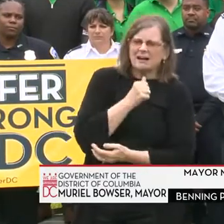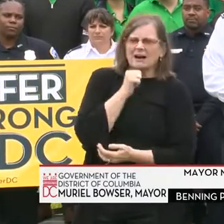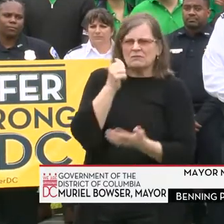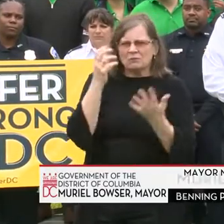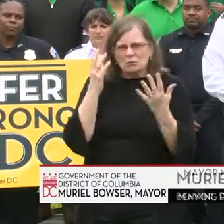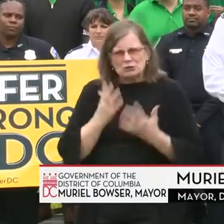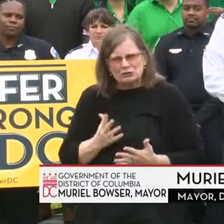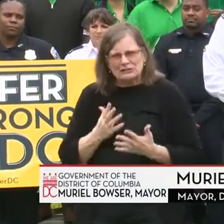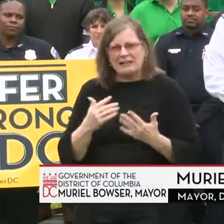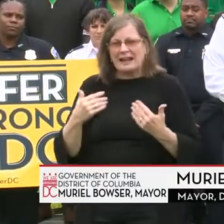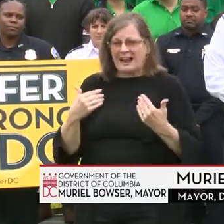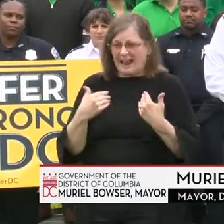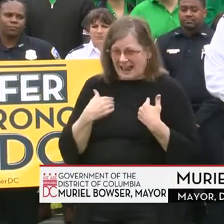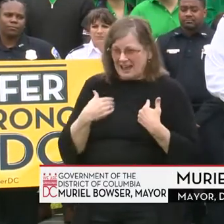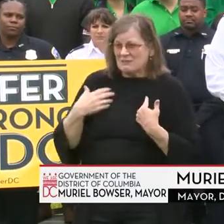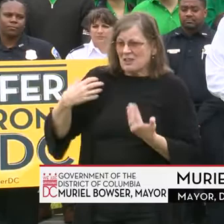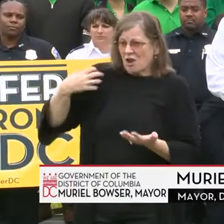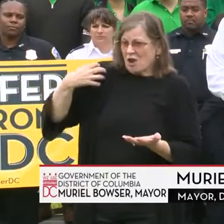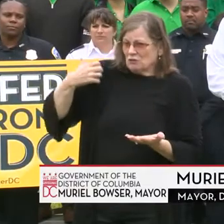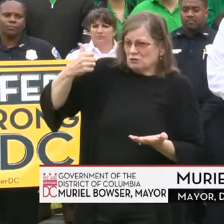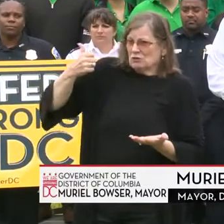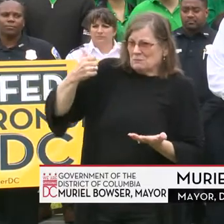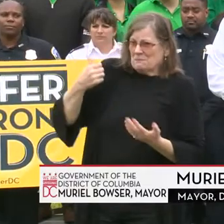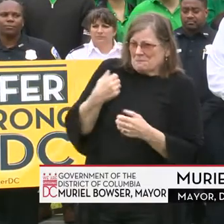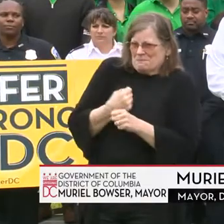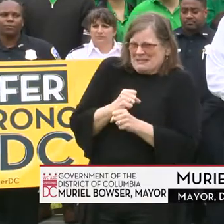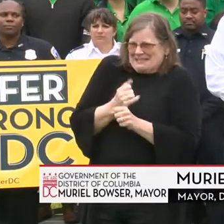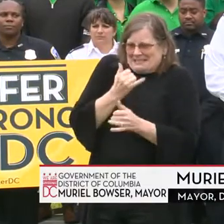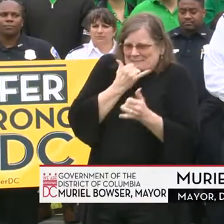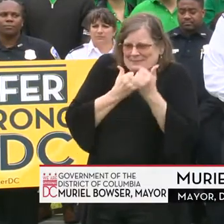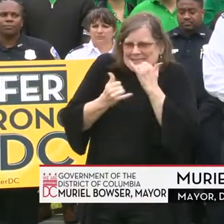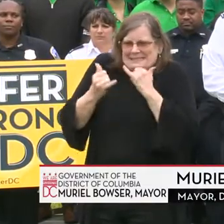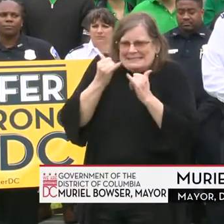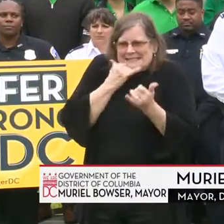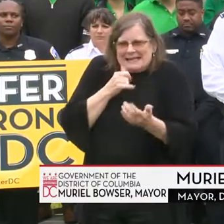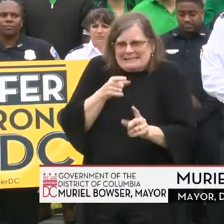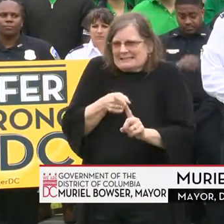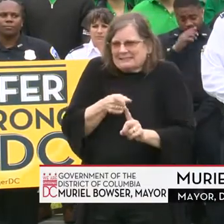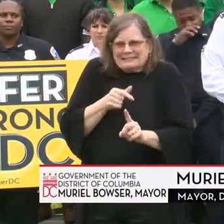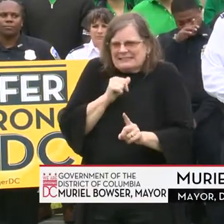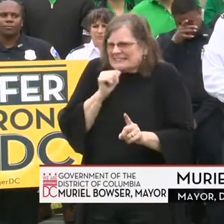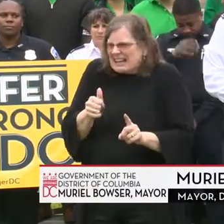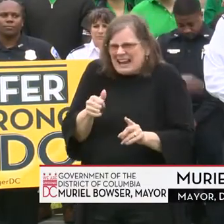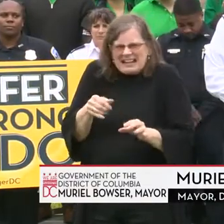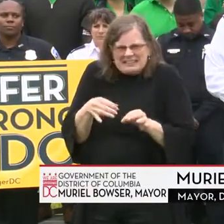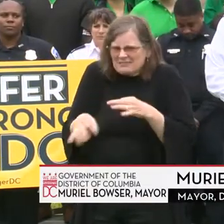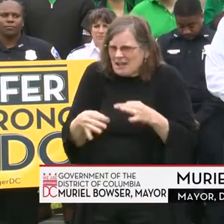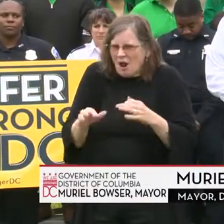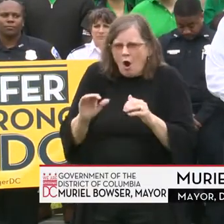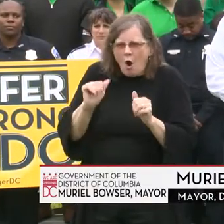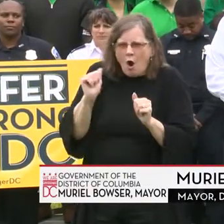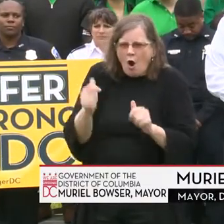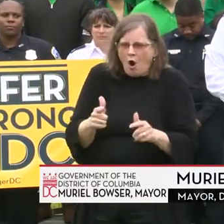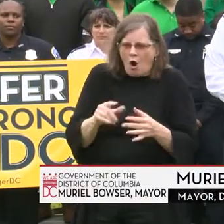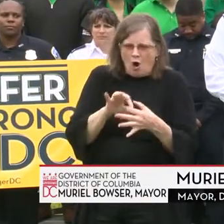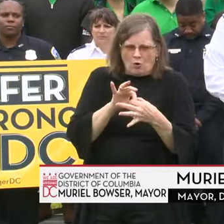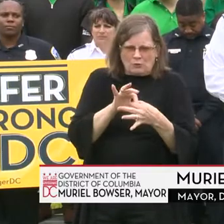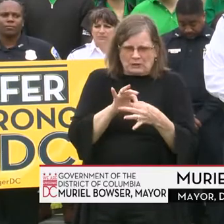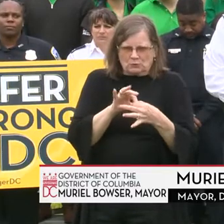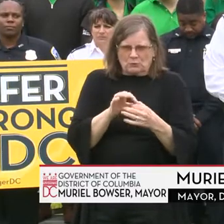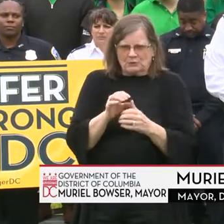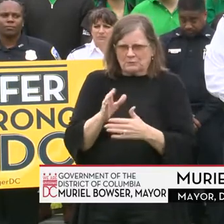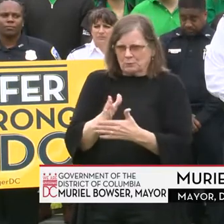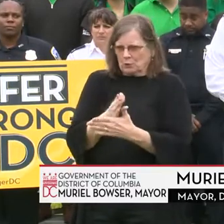mistakes. Right, we can. But that doesn't define the relationship between MPD and the community. because they